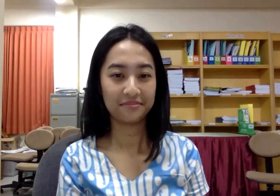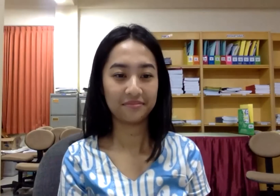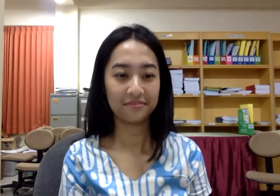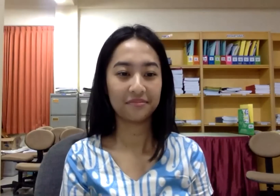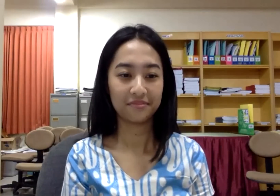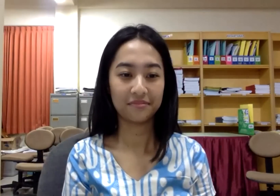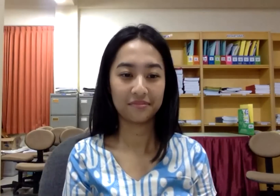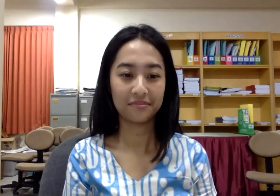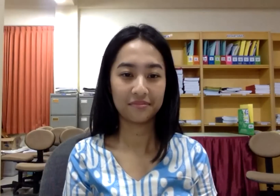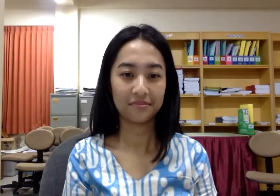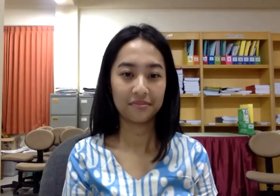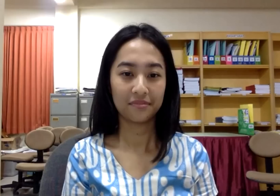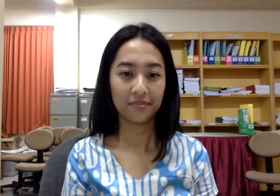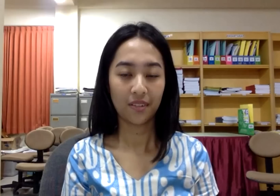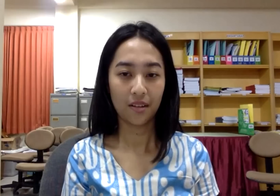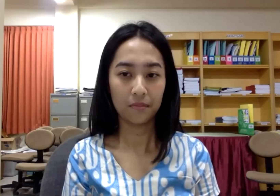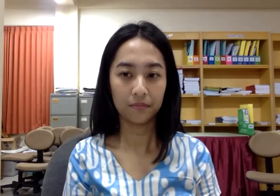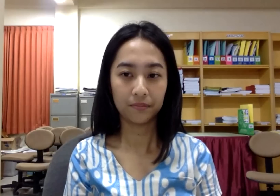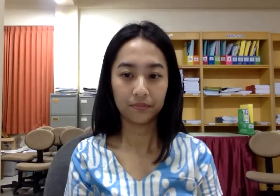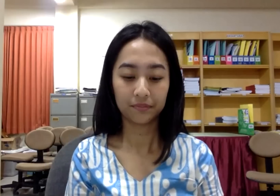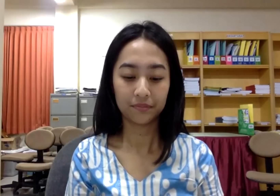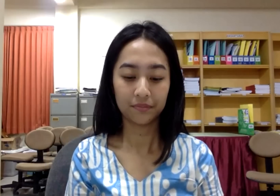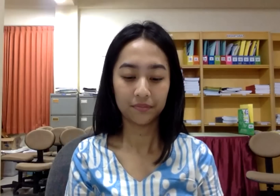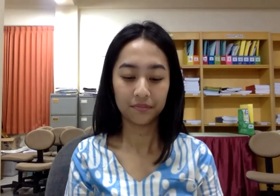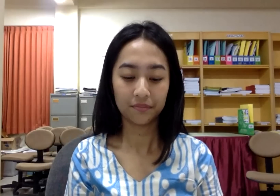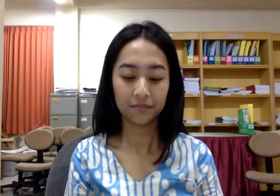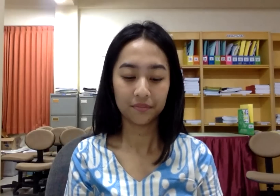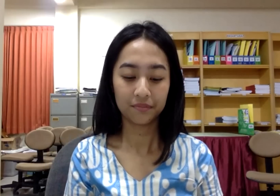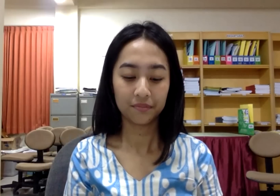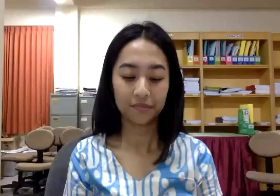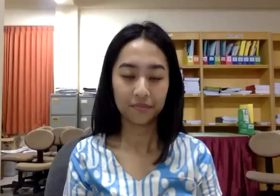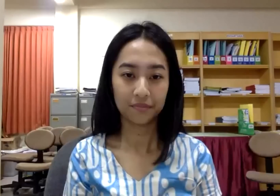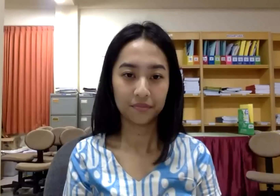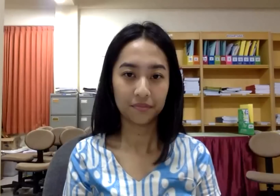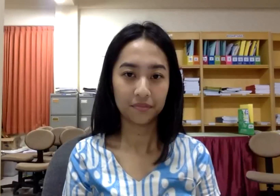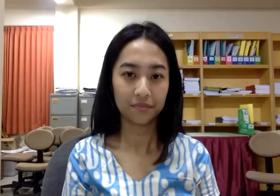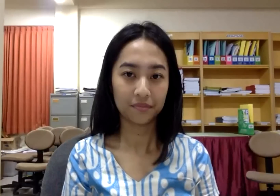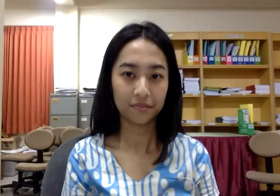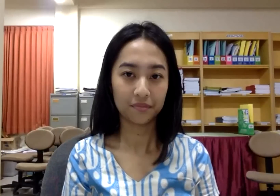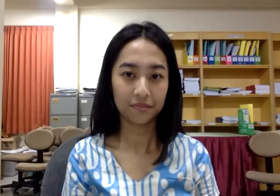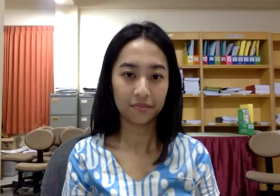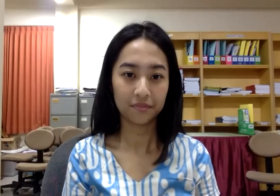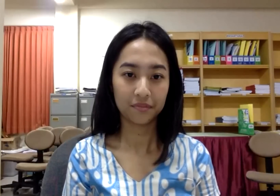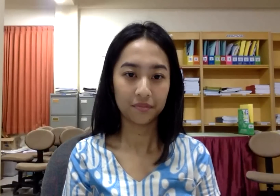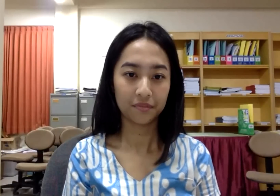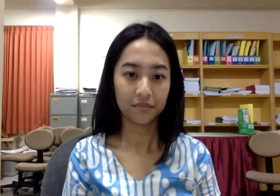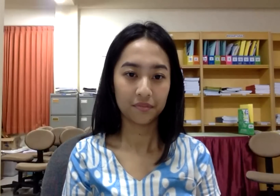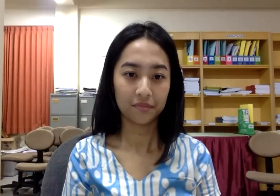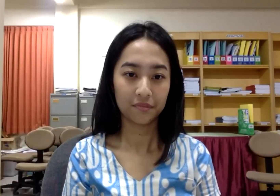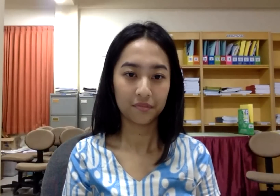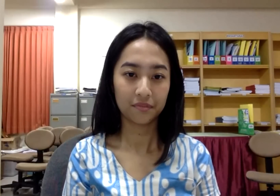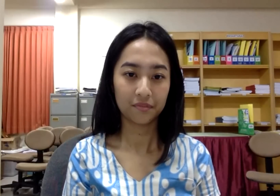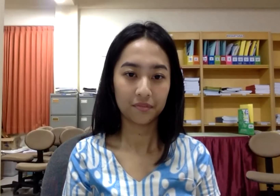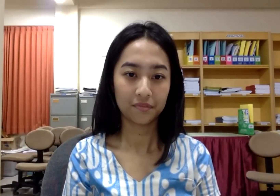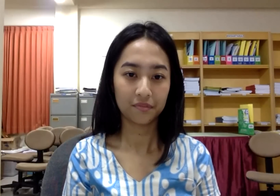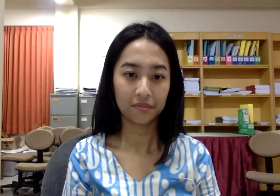two institutions, Brawijaya and Sheffield University, and also Bu Vivi from Bappenas, Indonesian National Planning